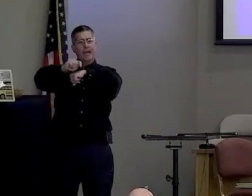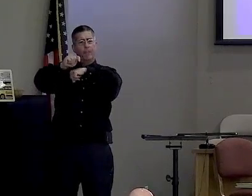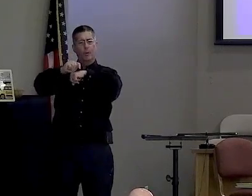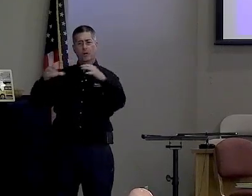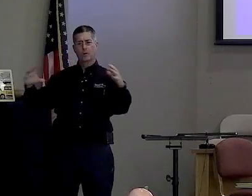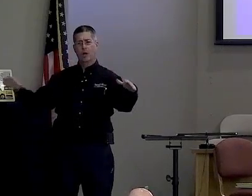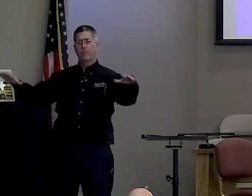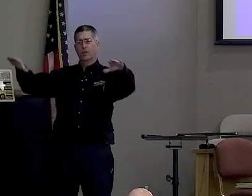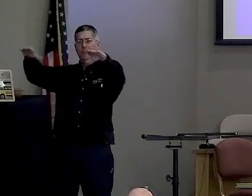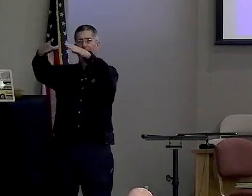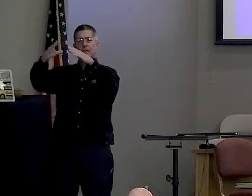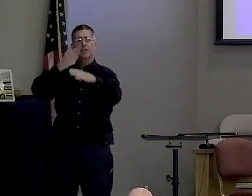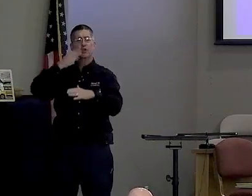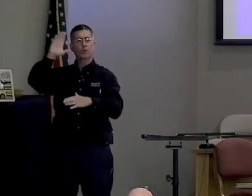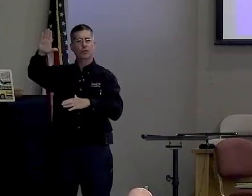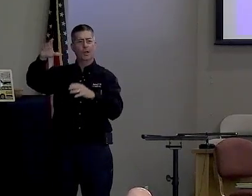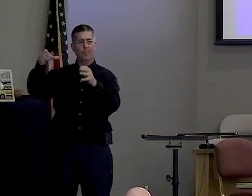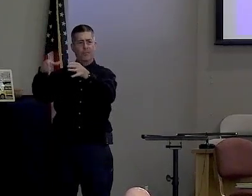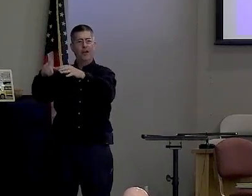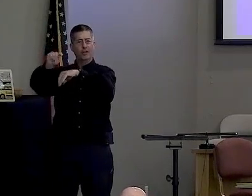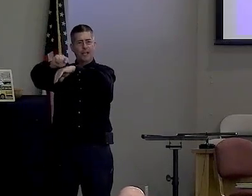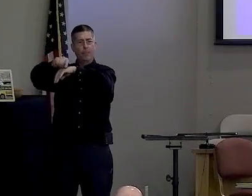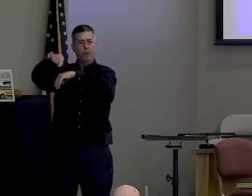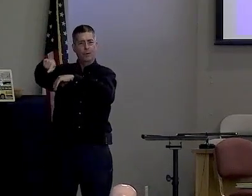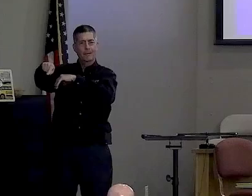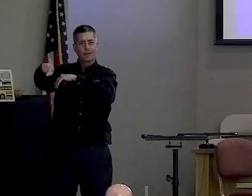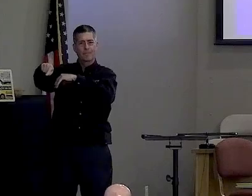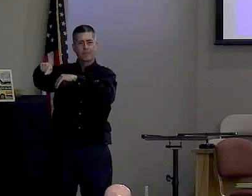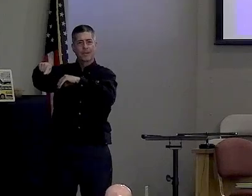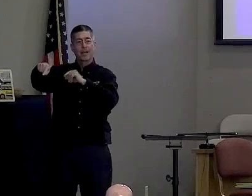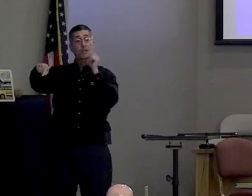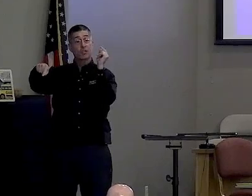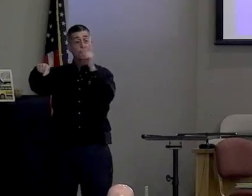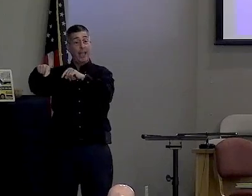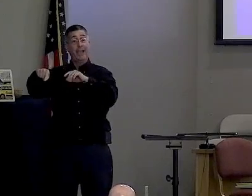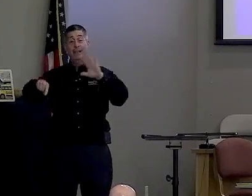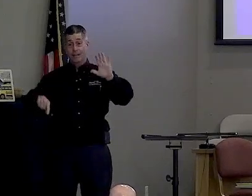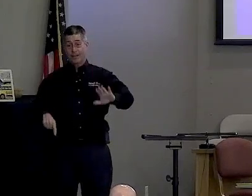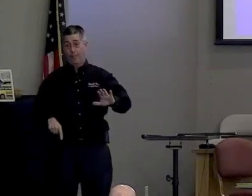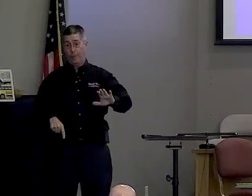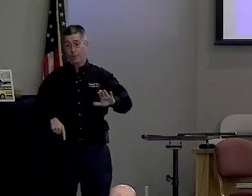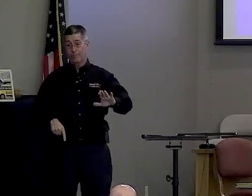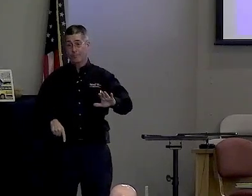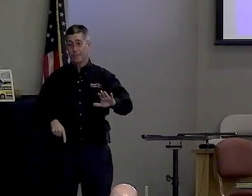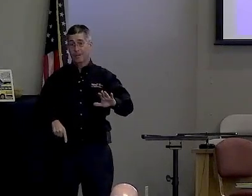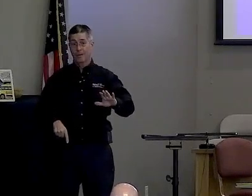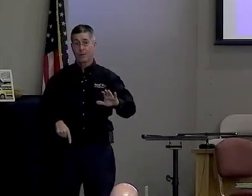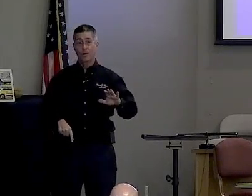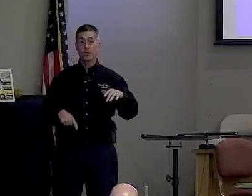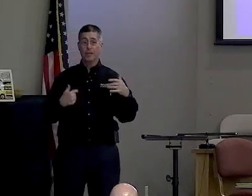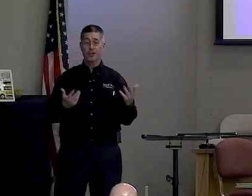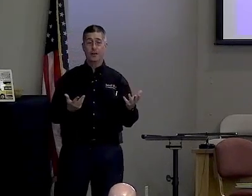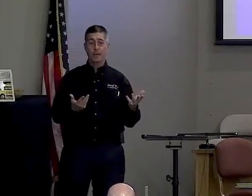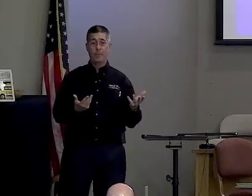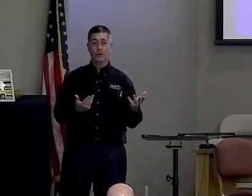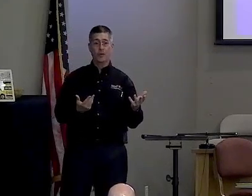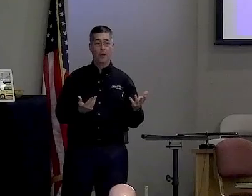temple, up on the mount, Jerusalem, there, temple. To say temple, which we as hearing people know,